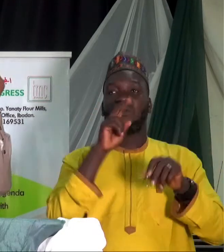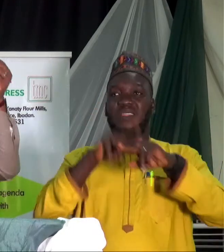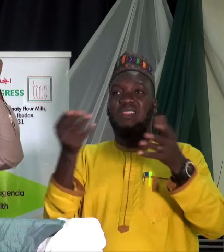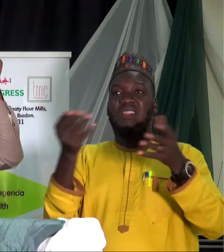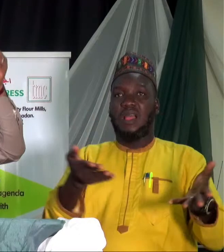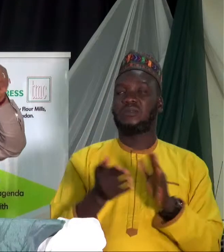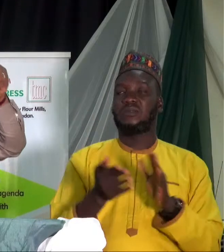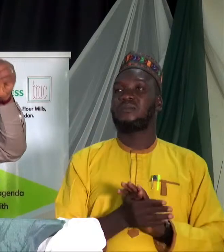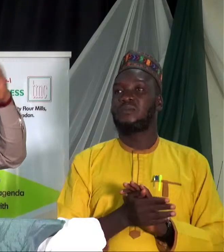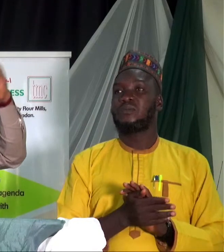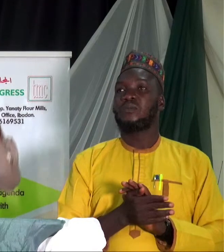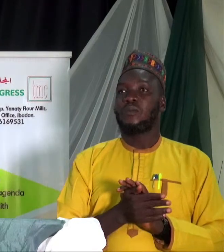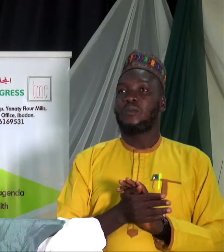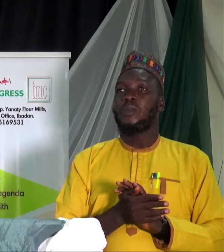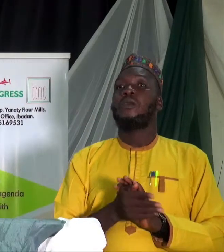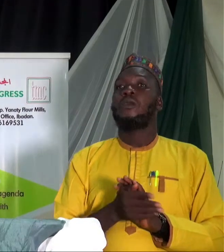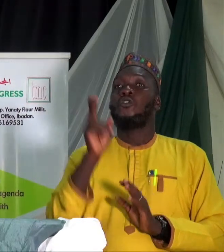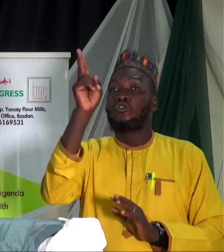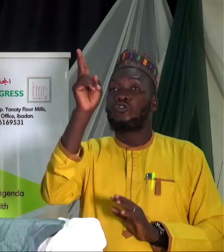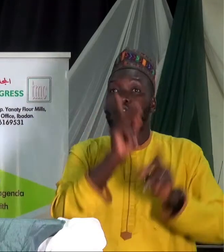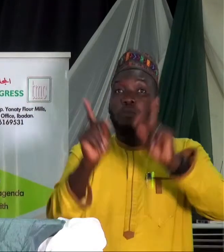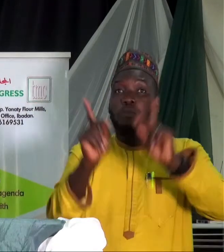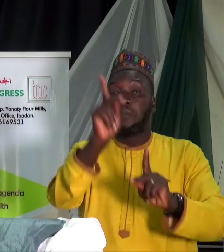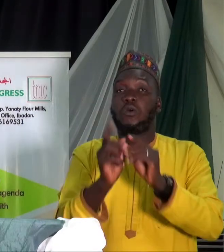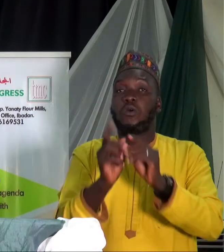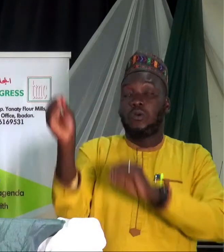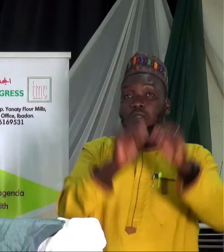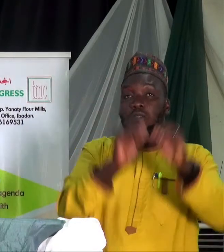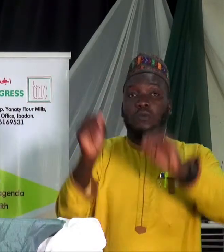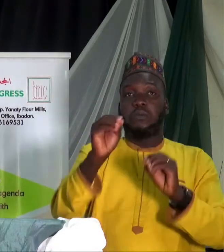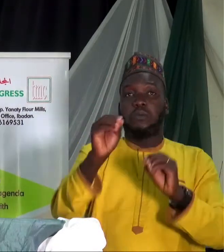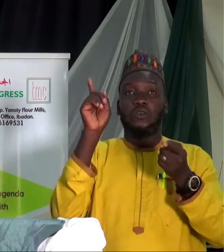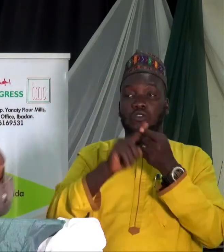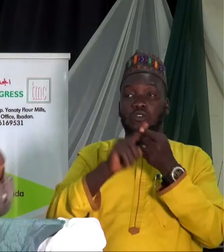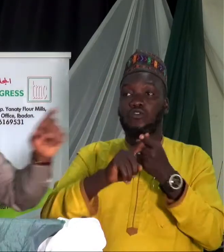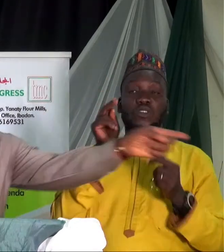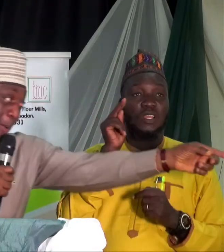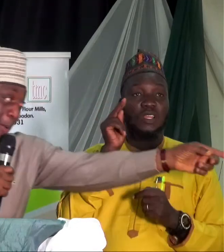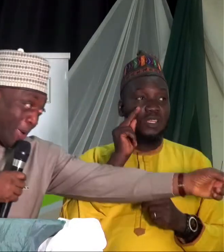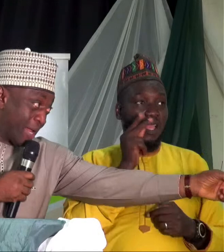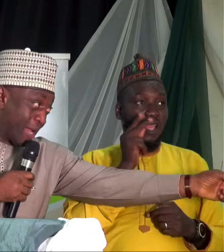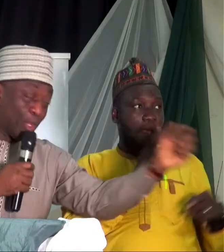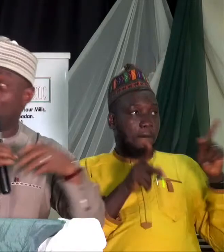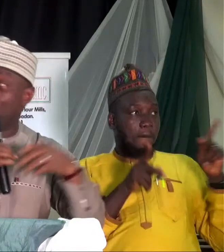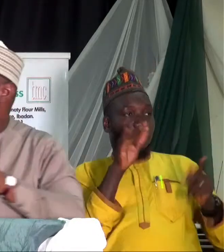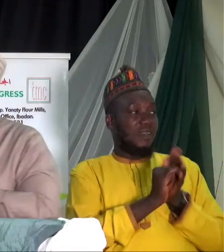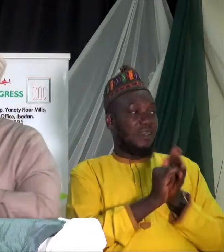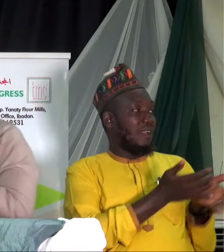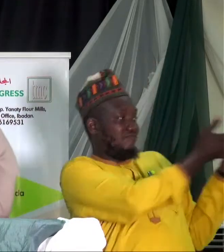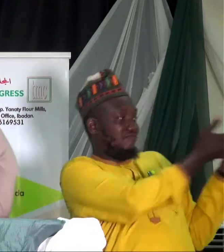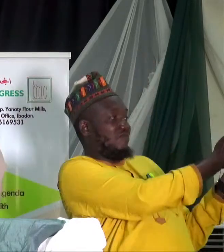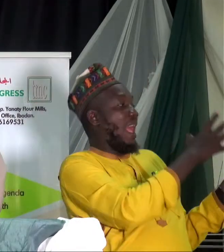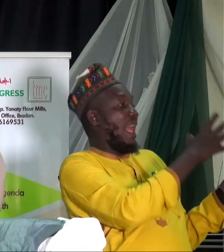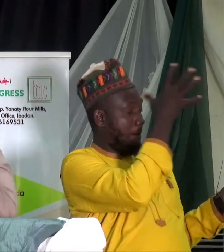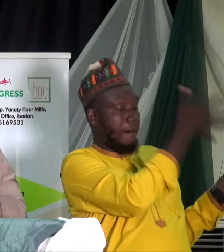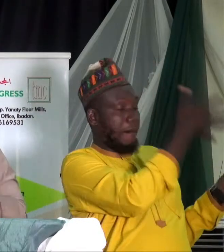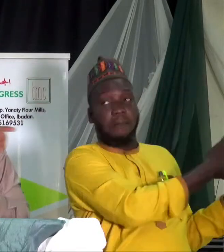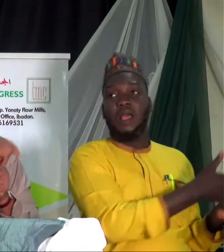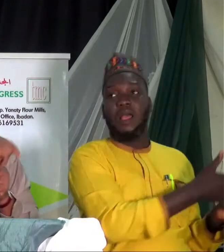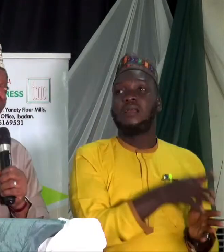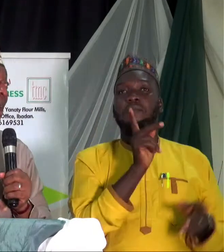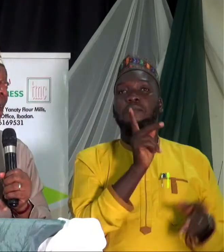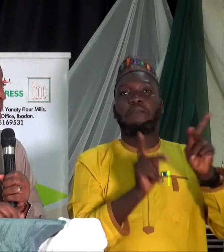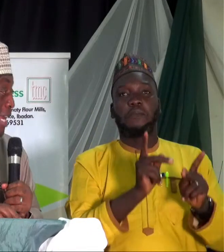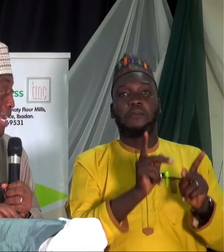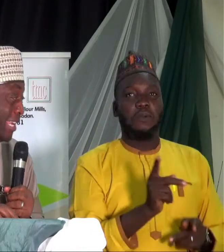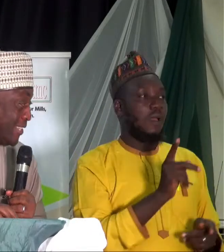lo nda soro Nigeria awon to lo nda si awon ni awon baba yi olorun lo da awon to we lawa ni soro aba